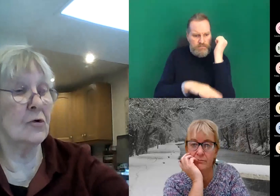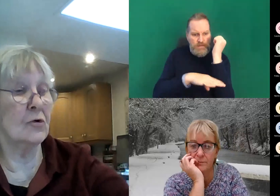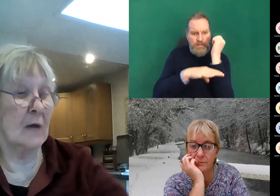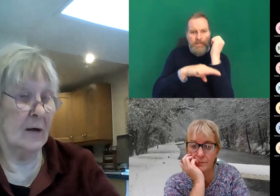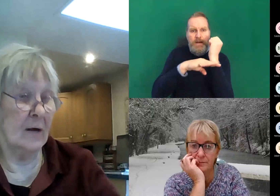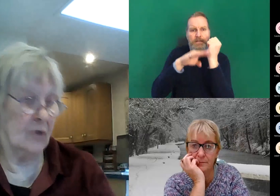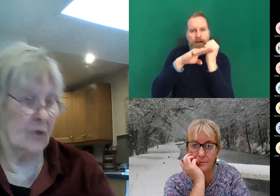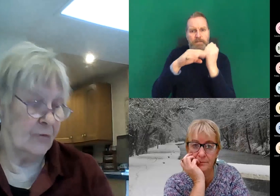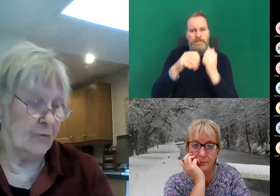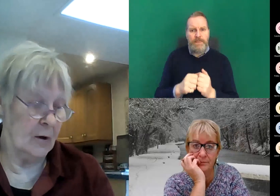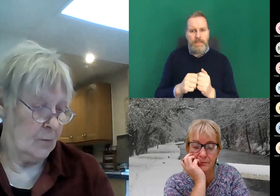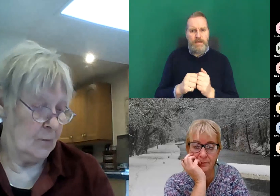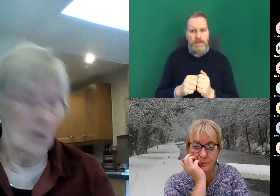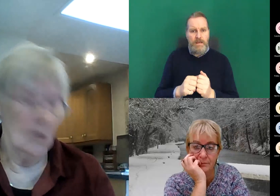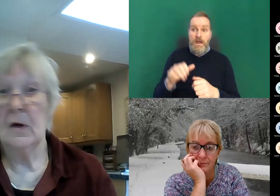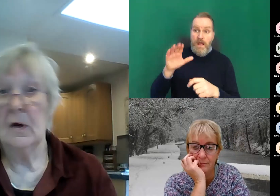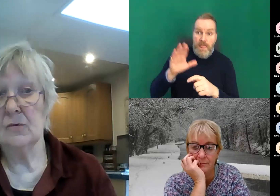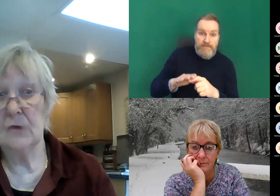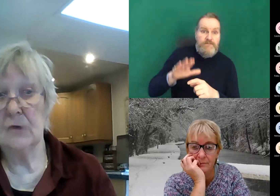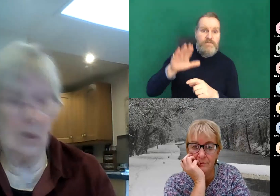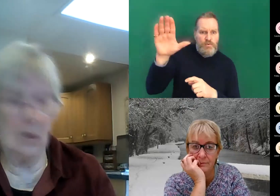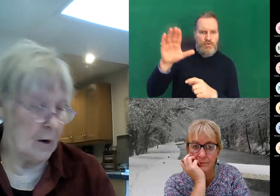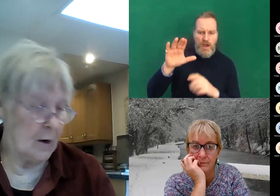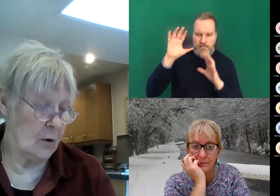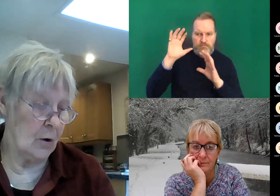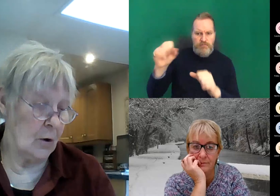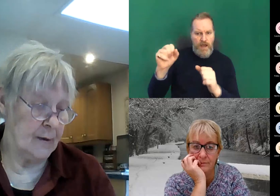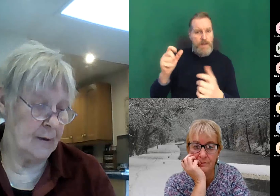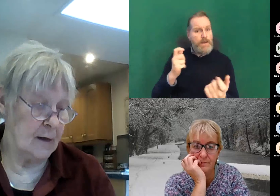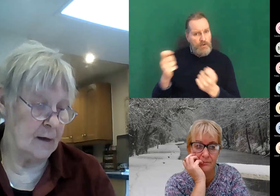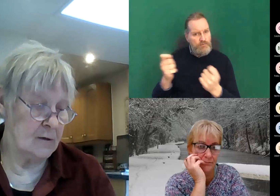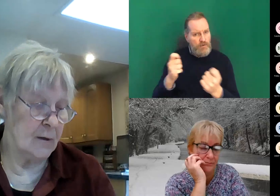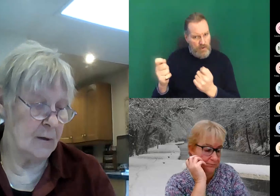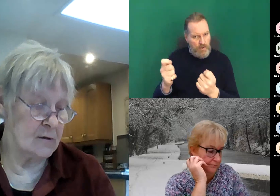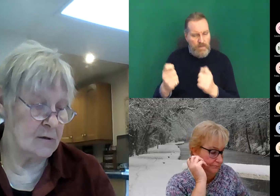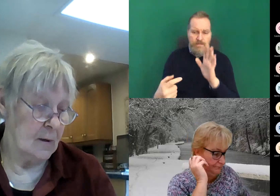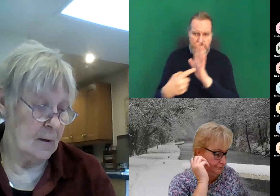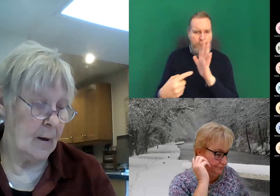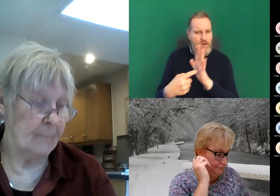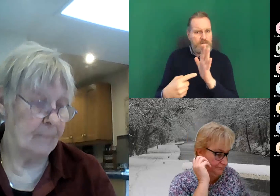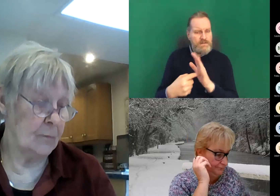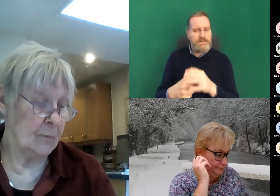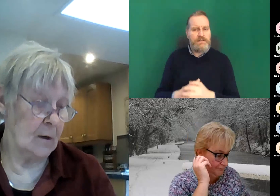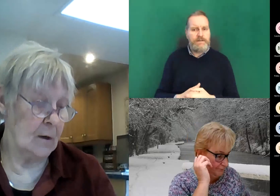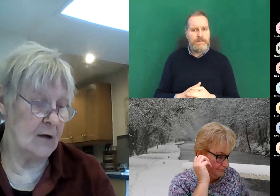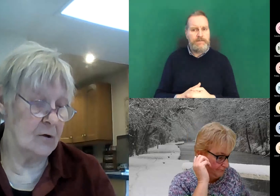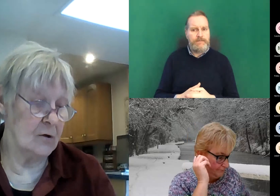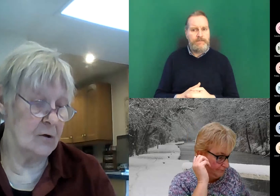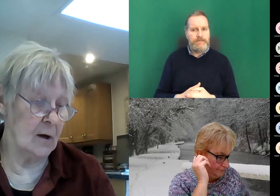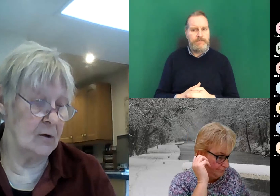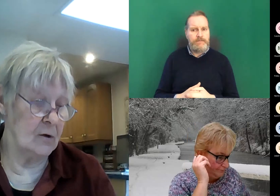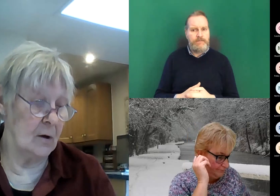Reclaiming Our Futures Alliance, ROFA, is also working along these lines with its